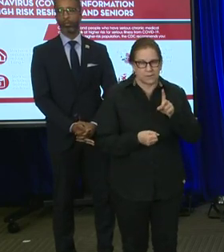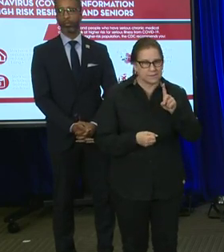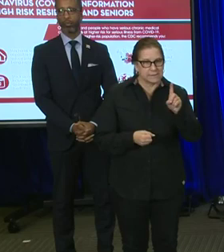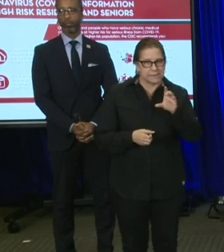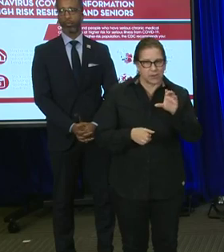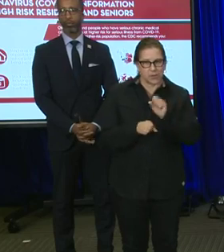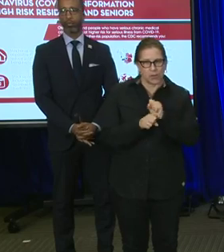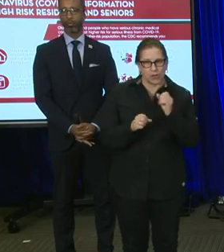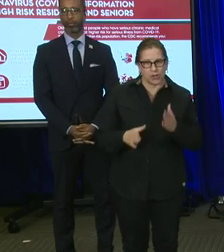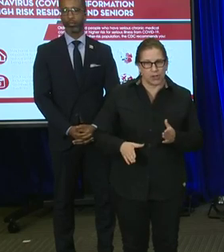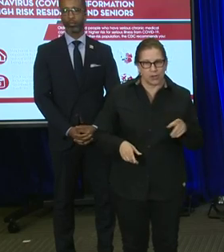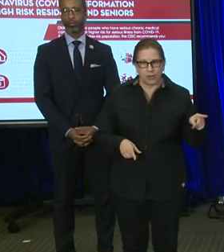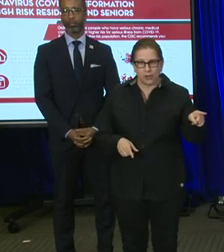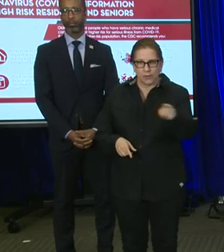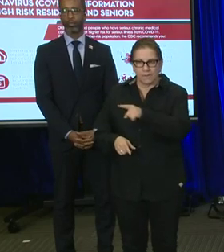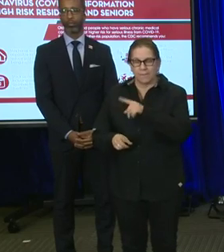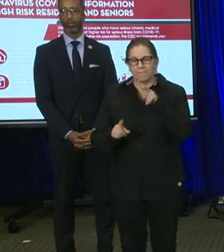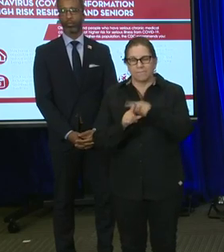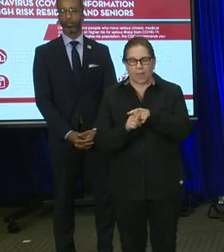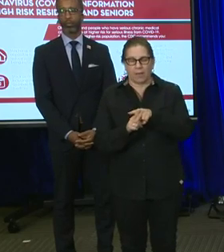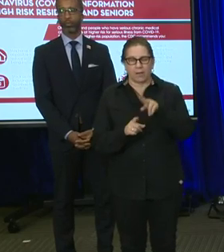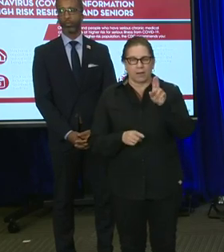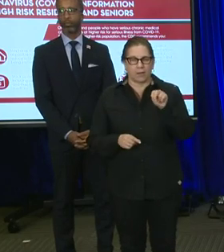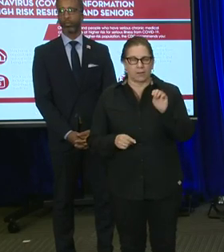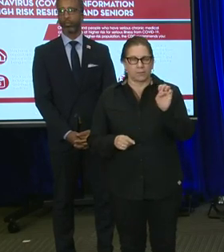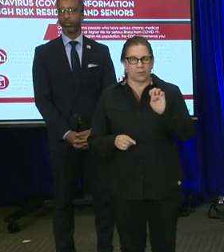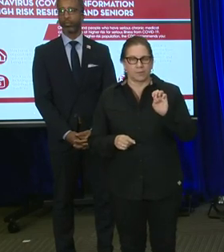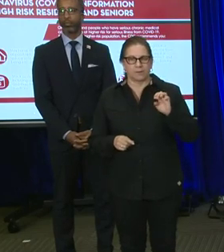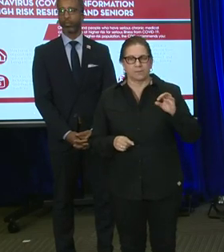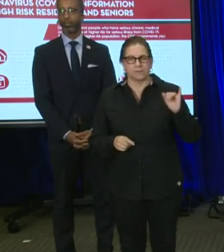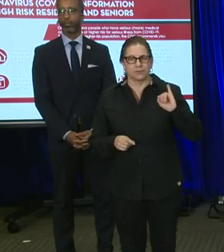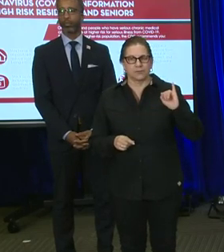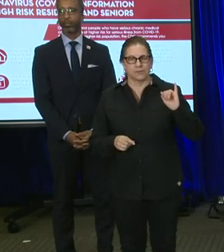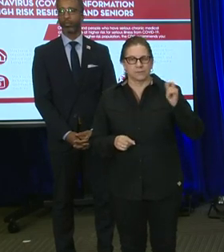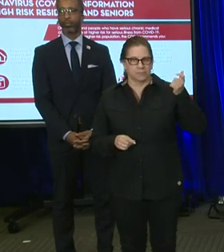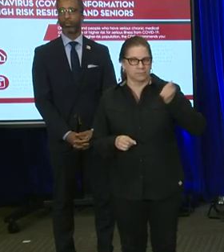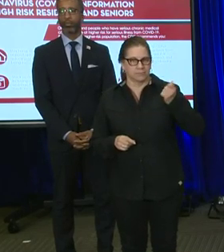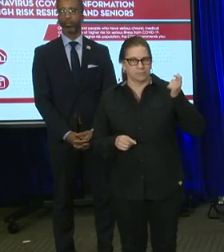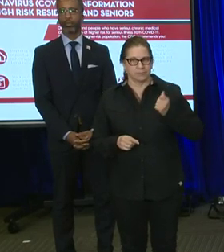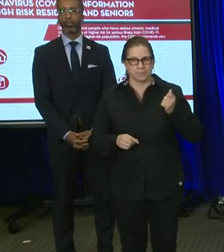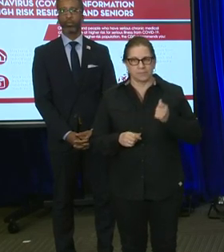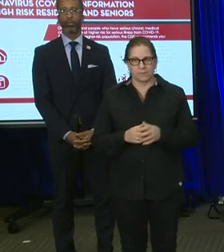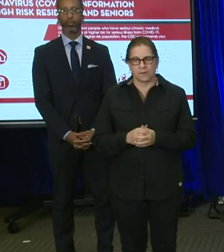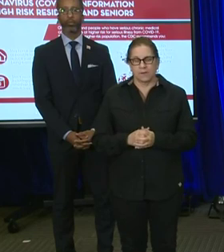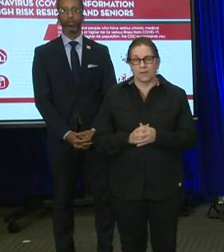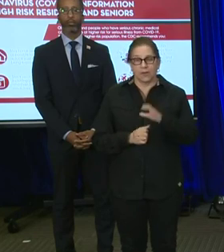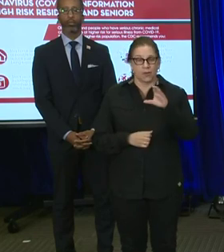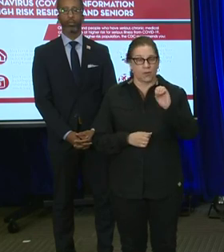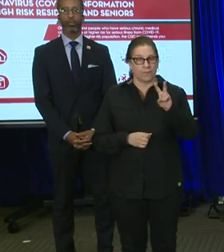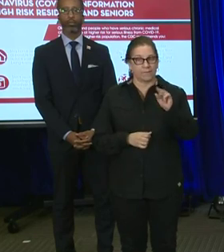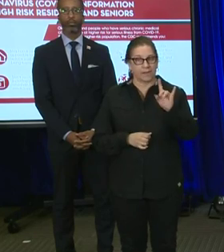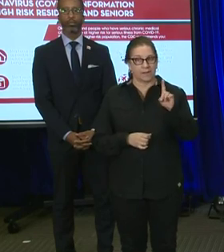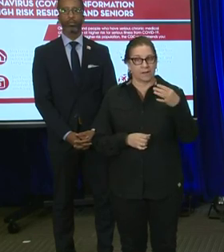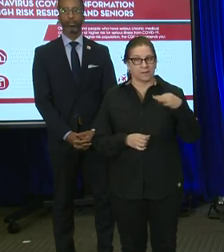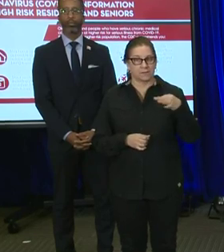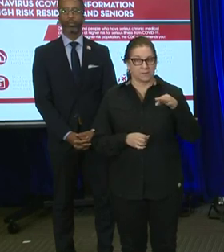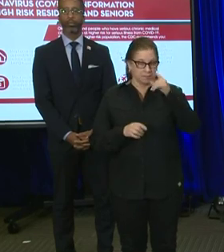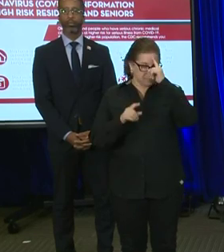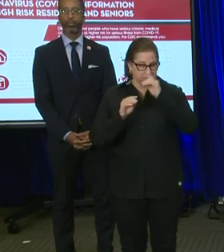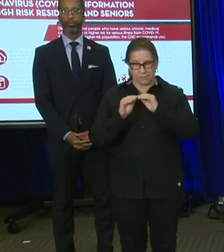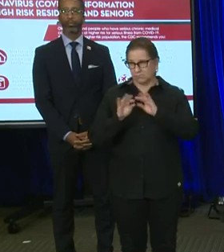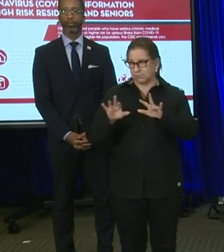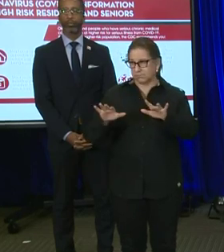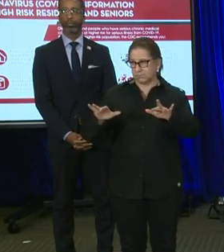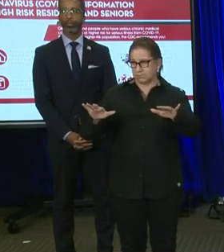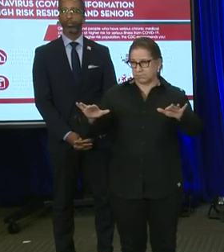file unemployment insurance benefits during the public health emergency due to COVID-19 pandemic. These actions